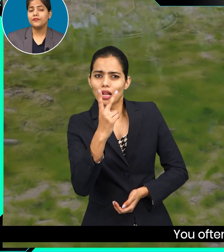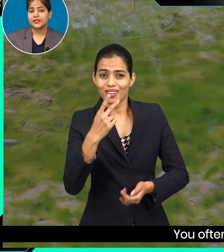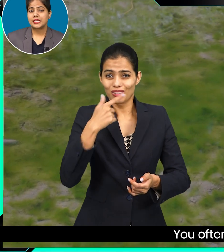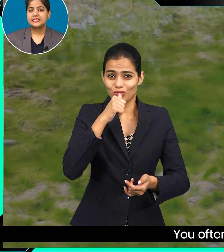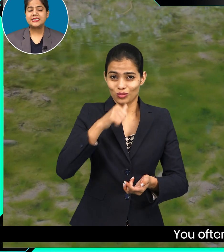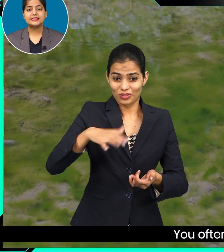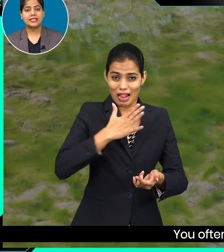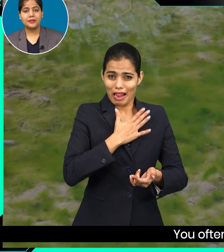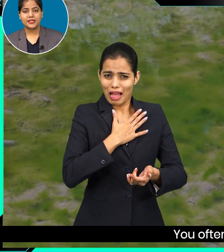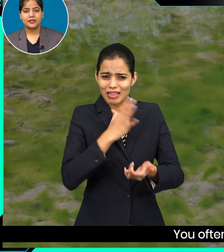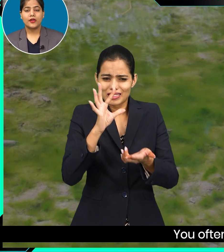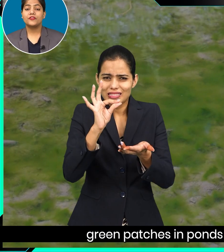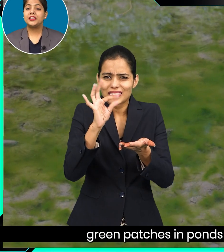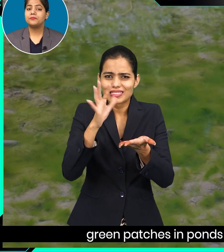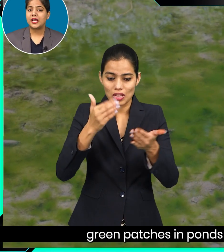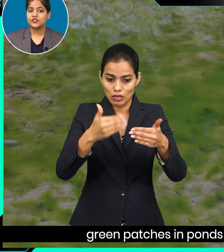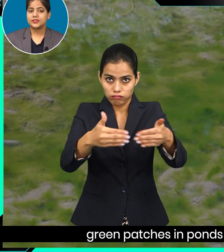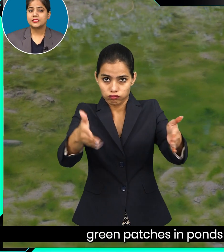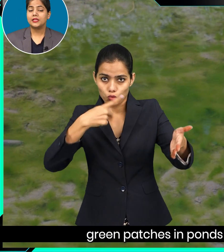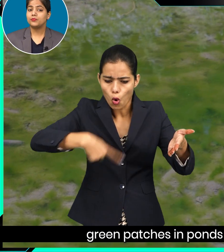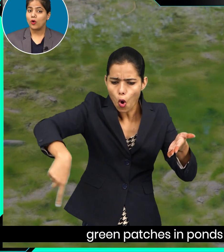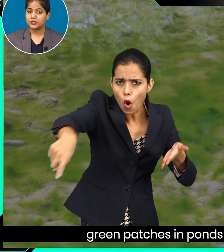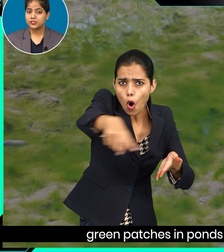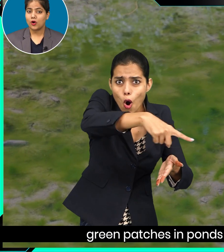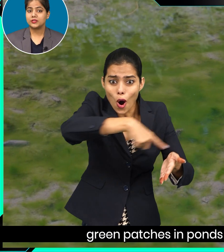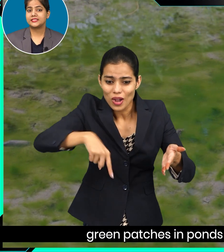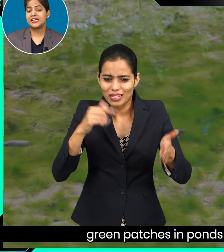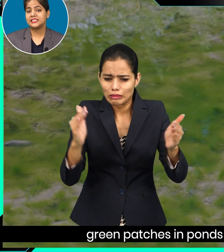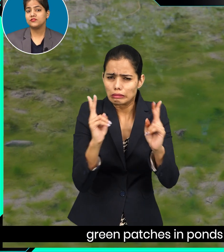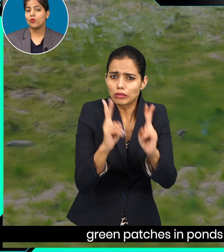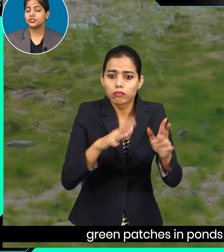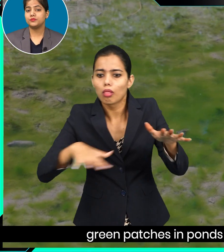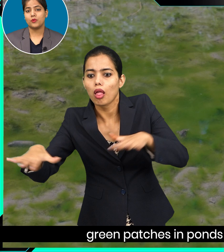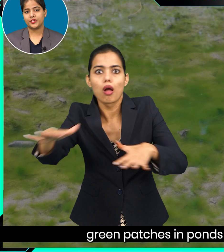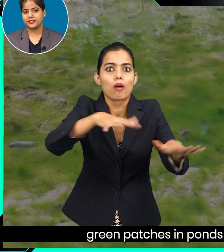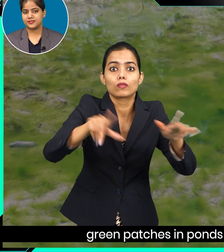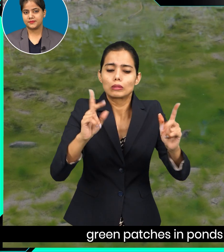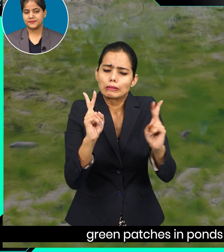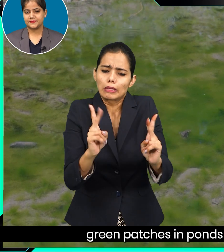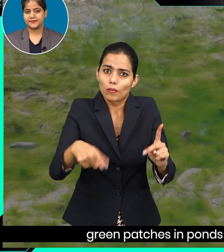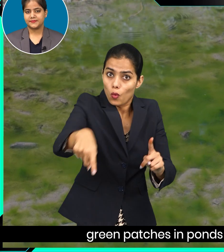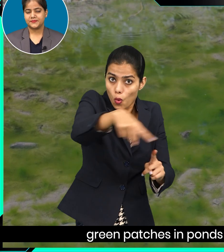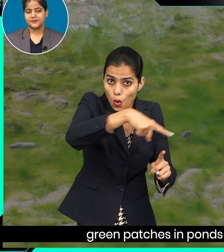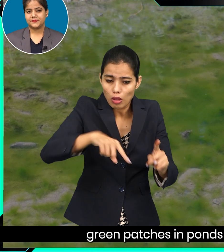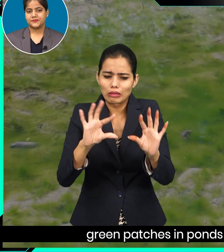You often see slimy green patches in ponds or stagnant water bodies.